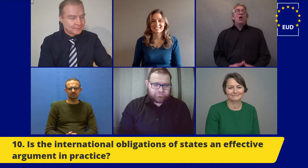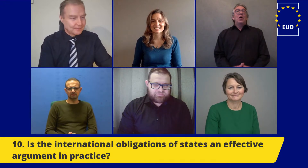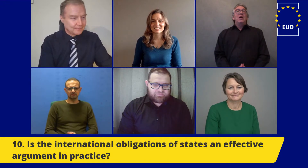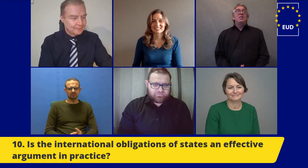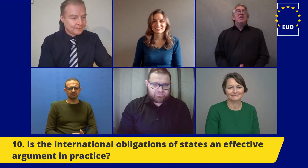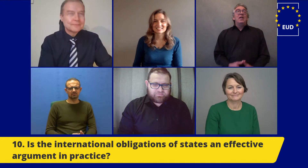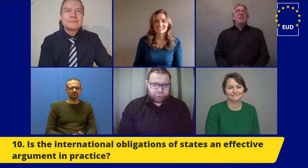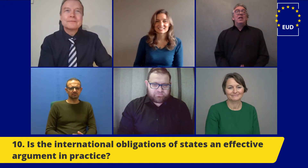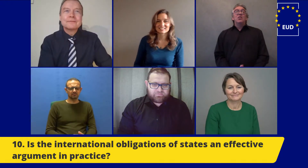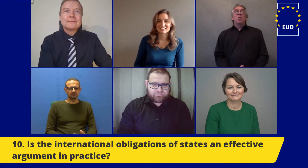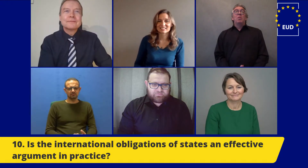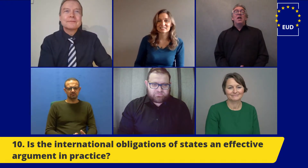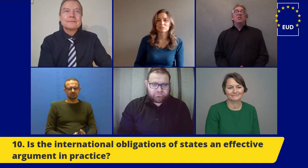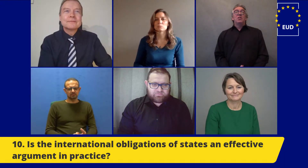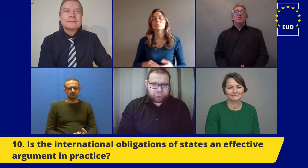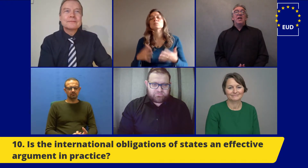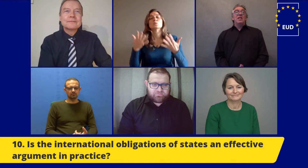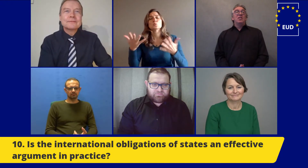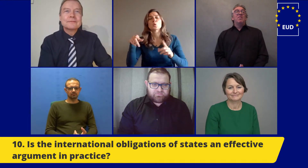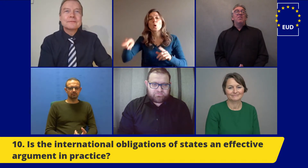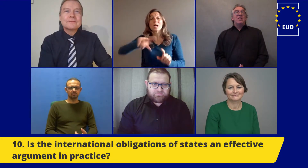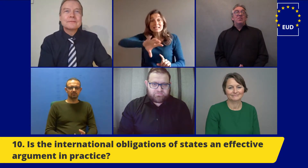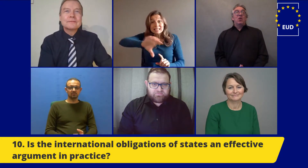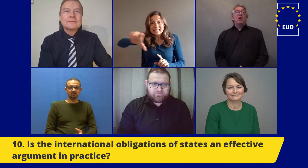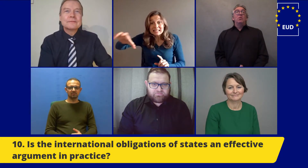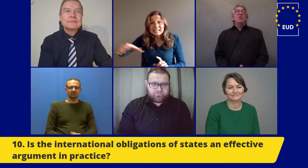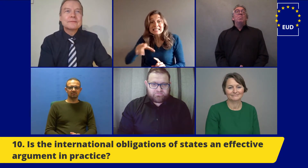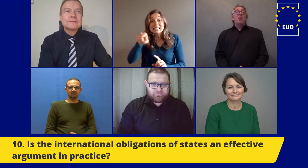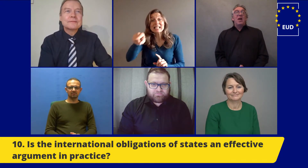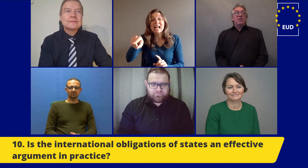Is the international obligation of states an effective argument in practice?